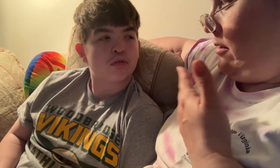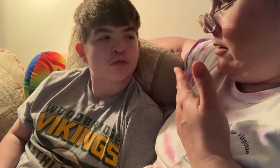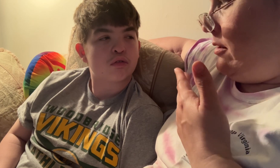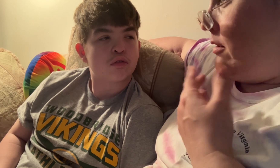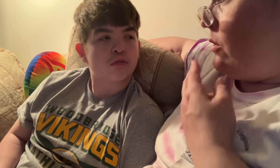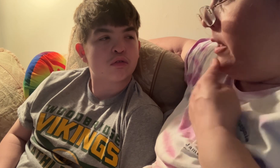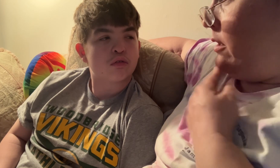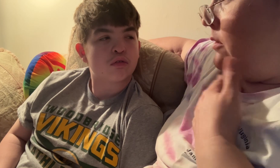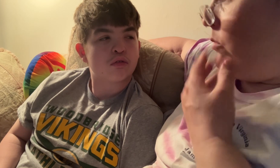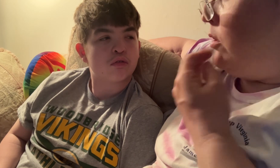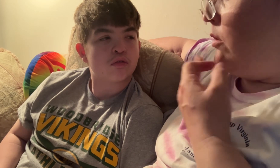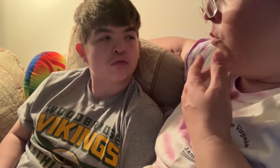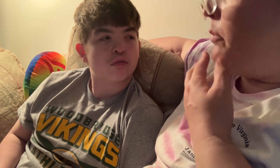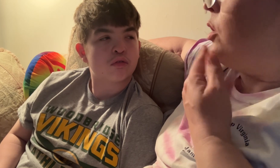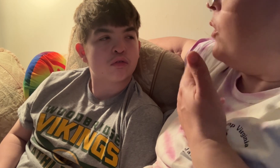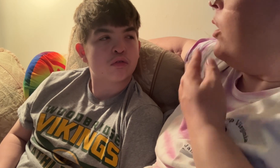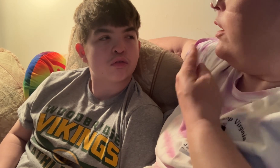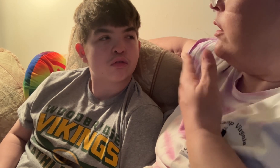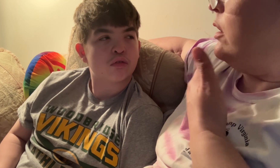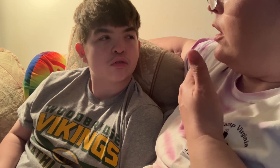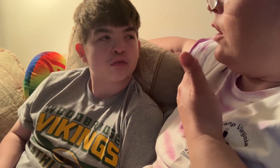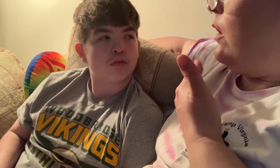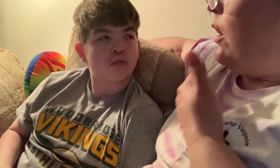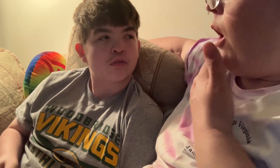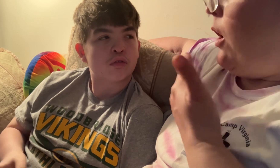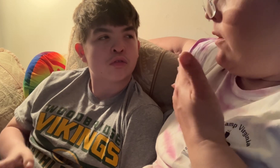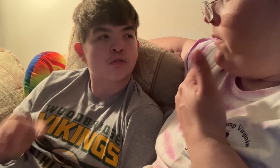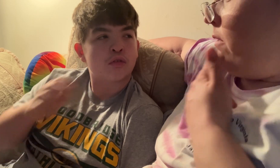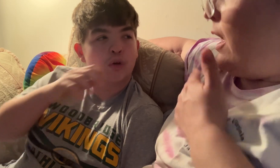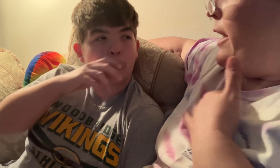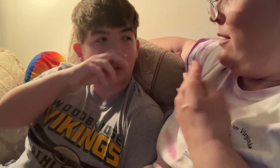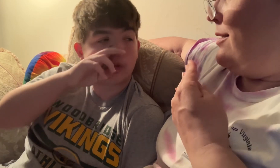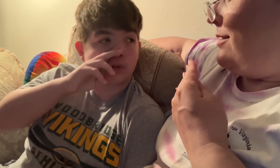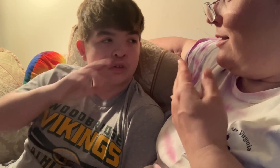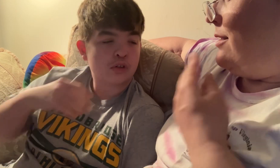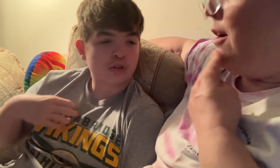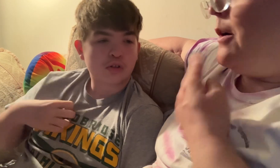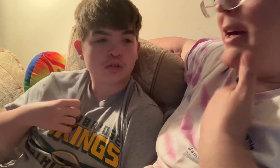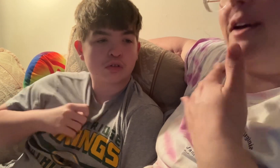Okay. We will go on offline. Okay. Okay.